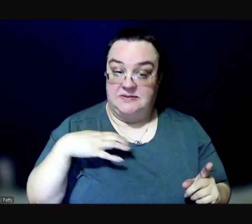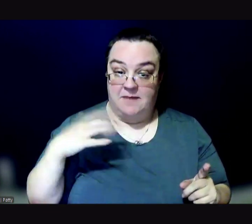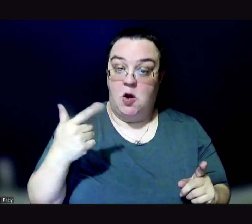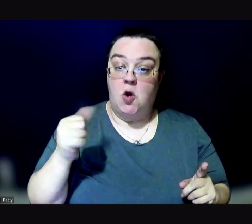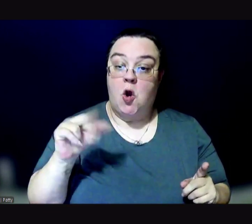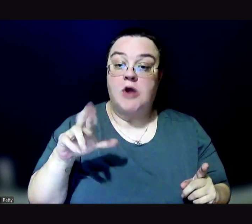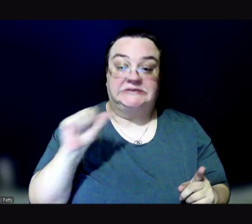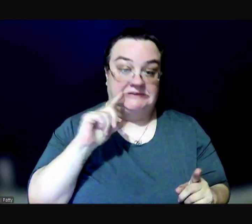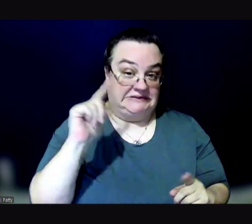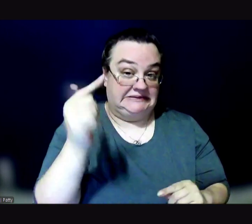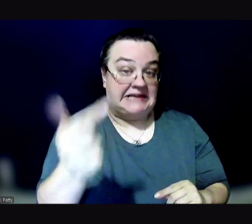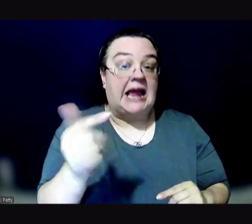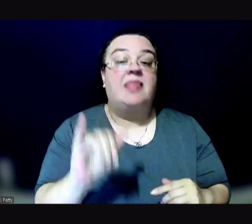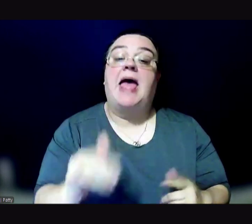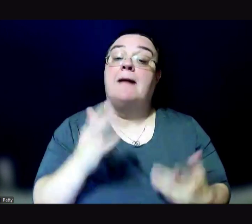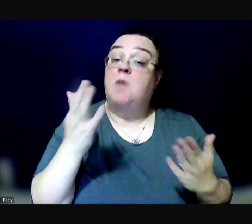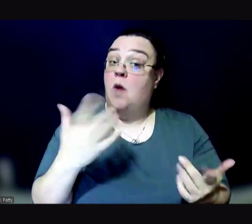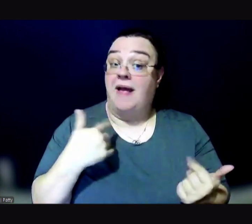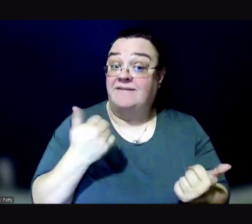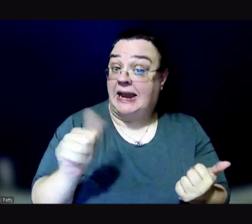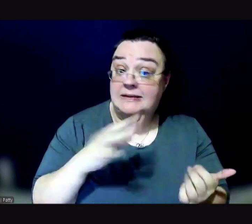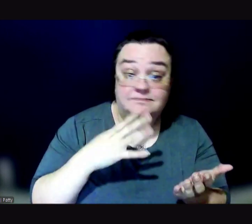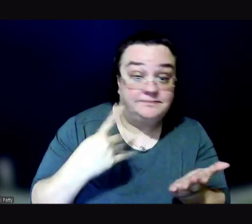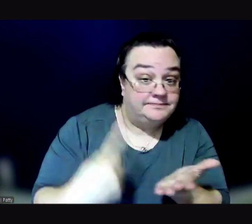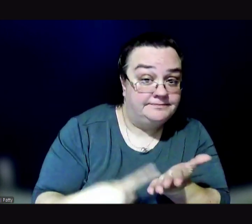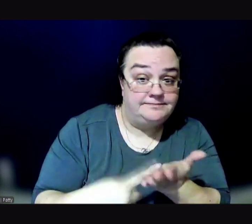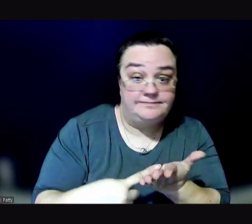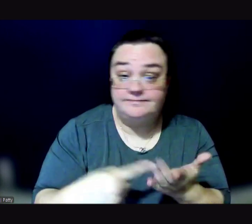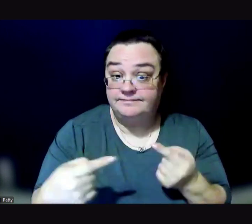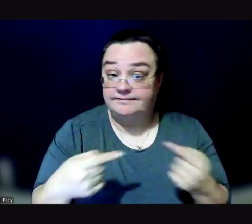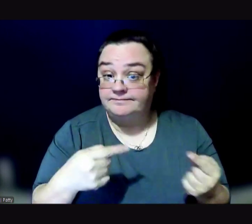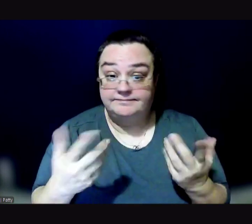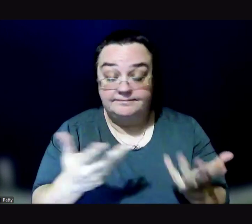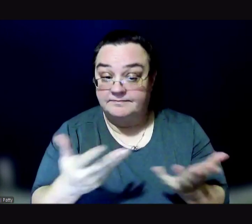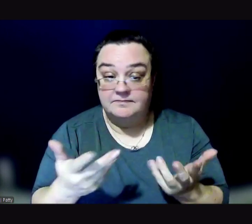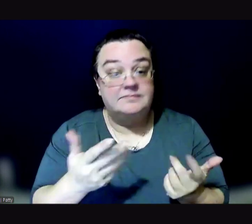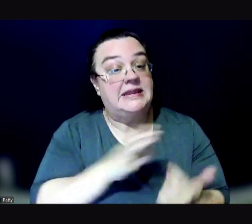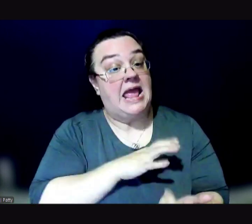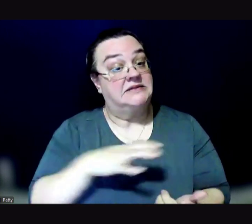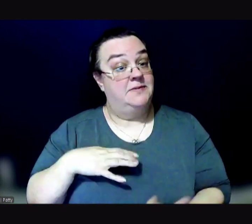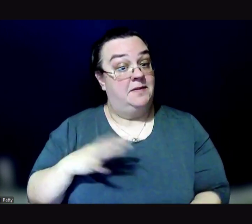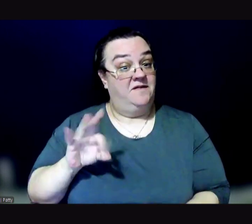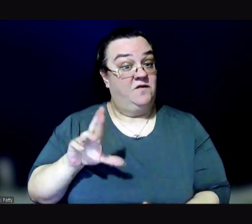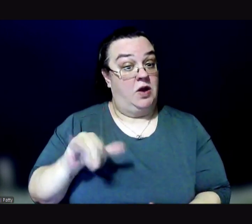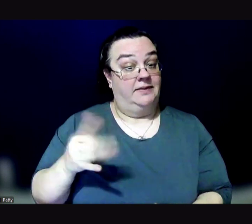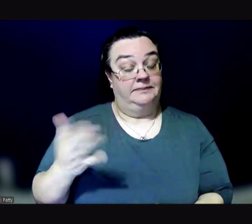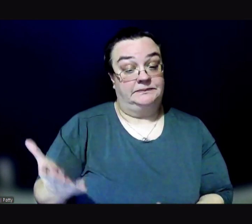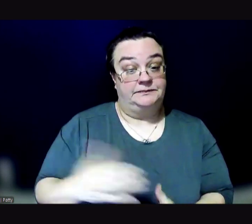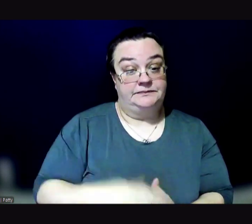motion. Is there debate or discussion? Councilmember Fry.